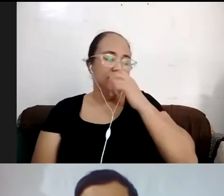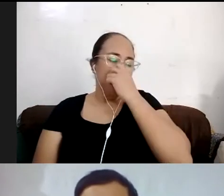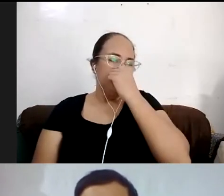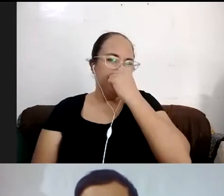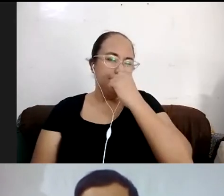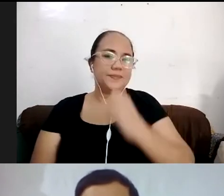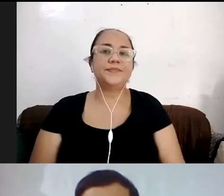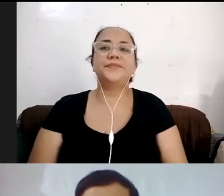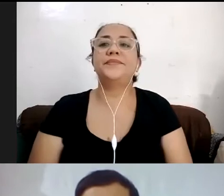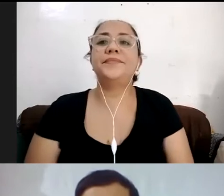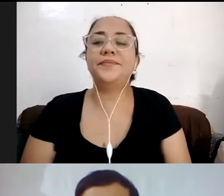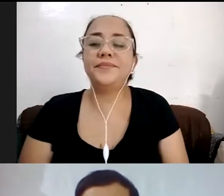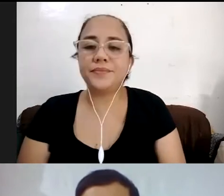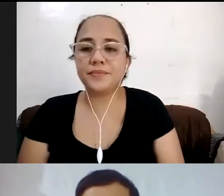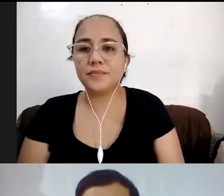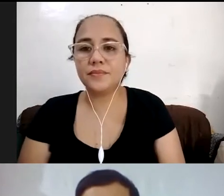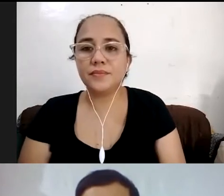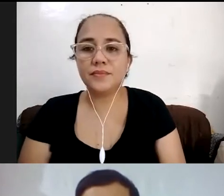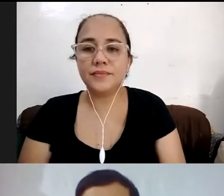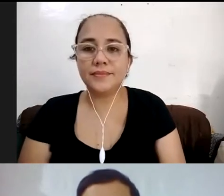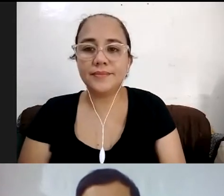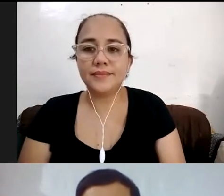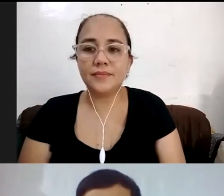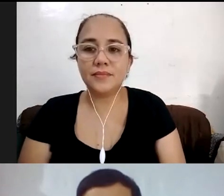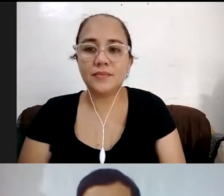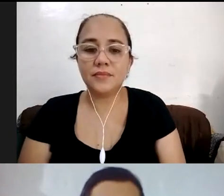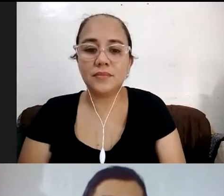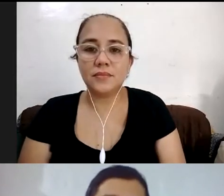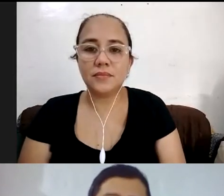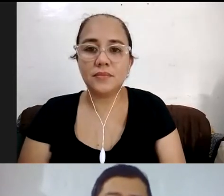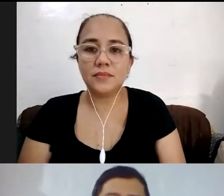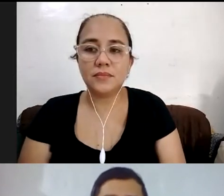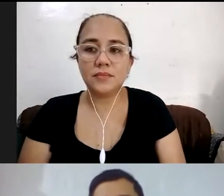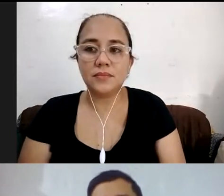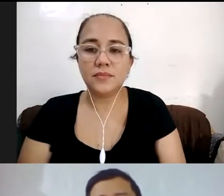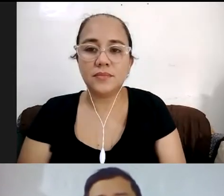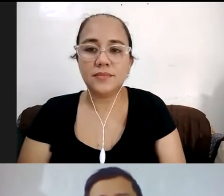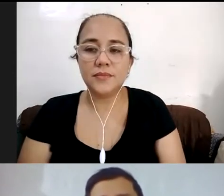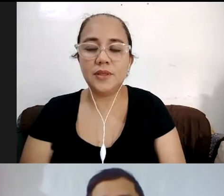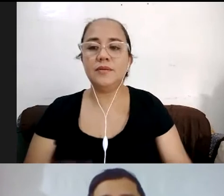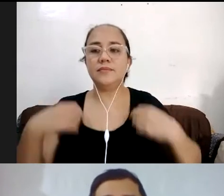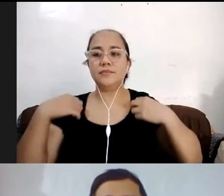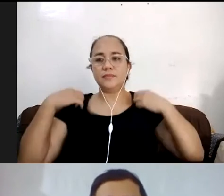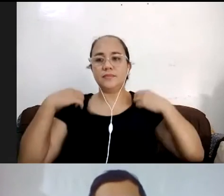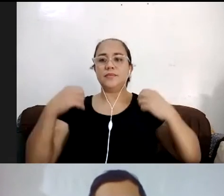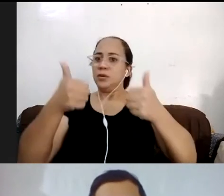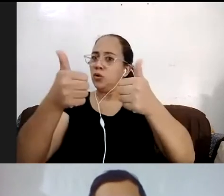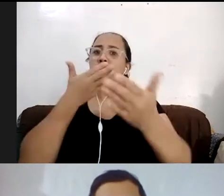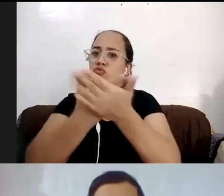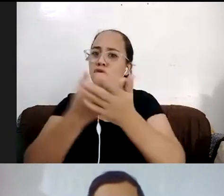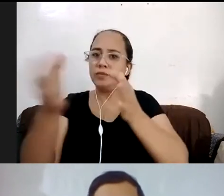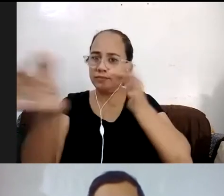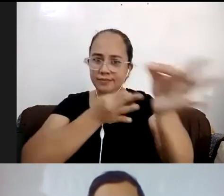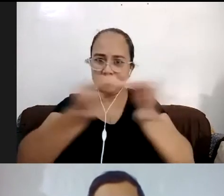and to see whether those two signs are connected to each other. Good explanation.